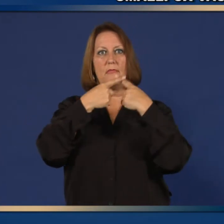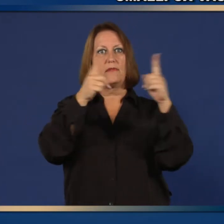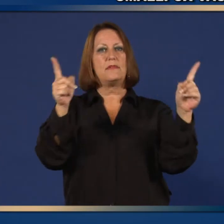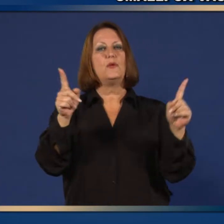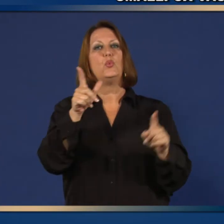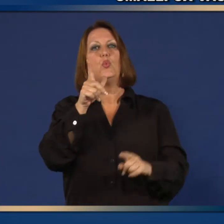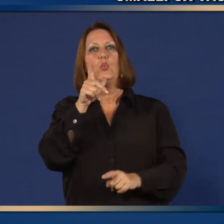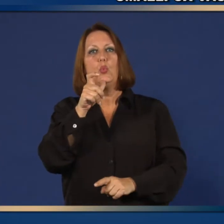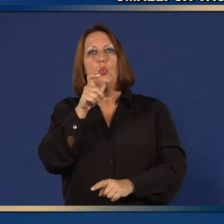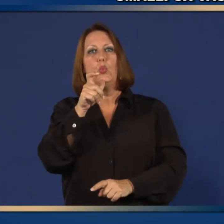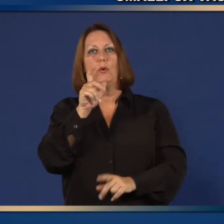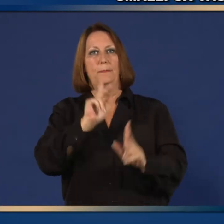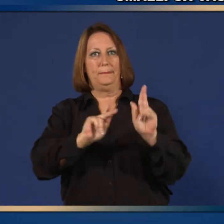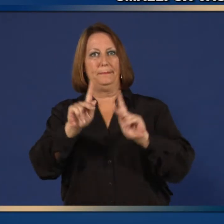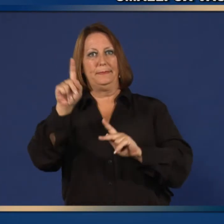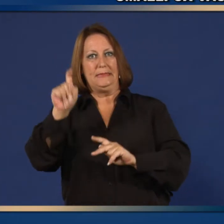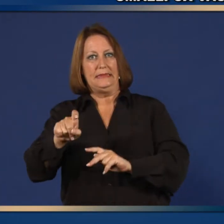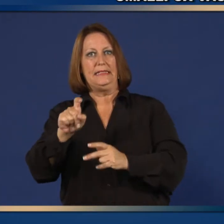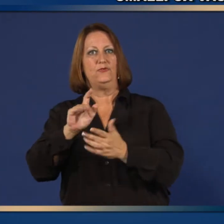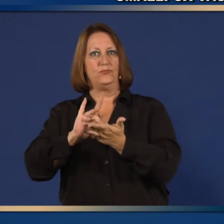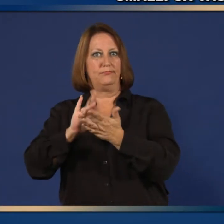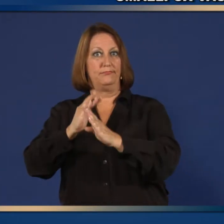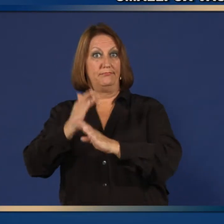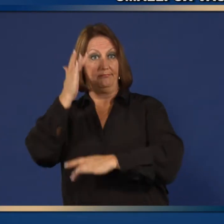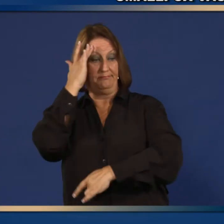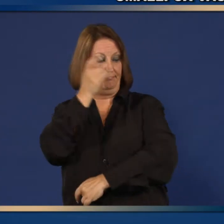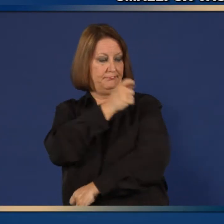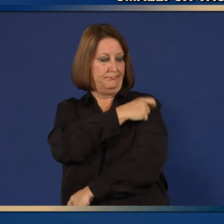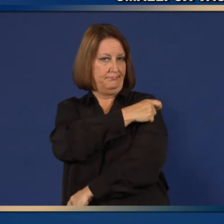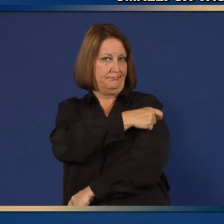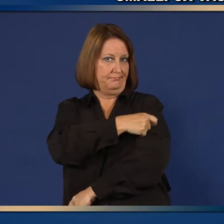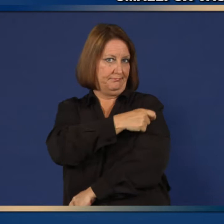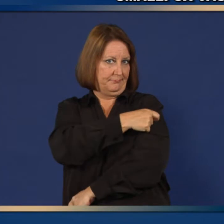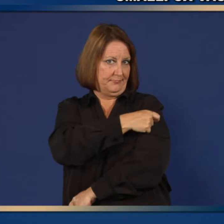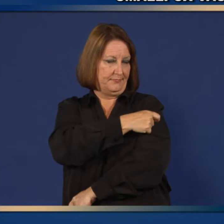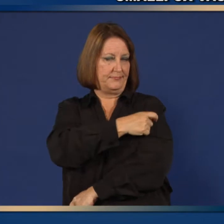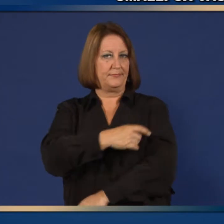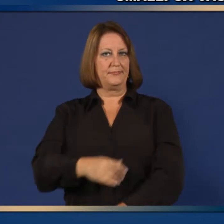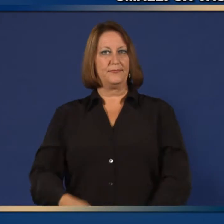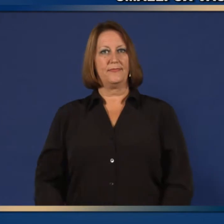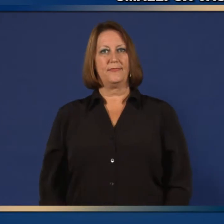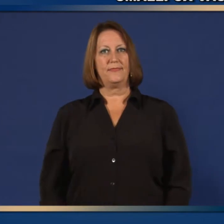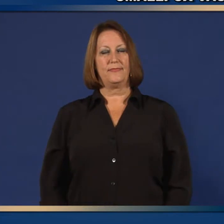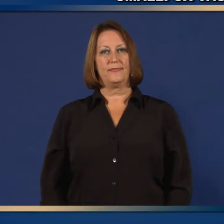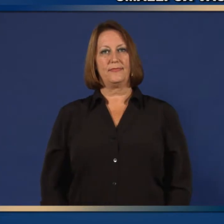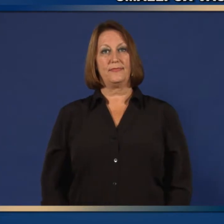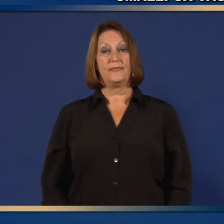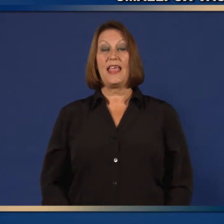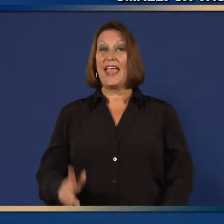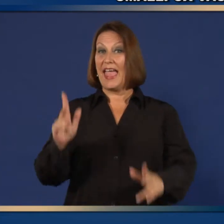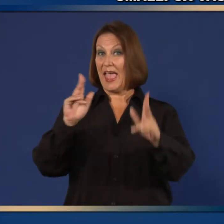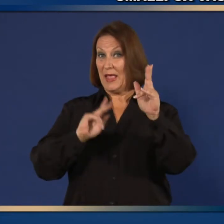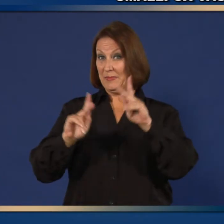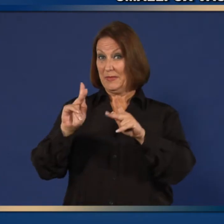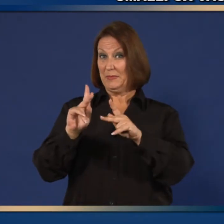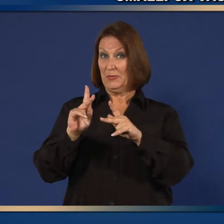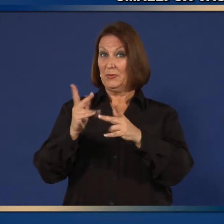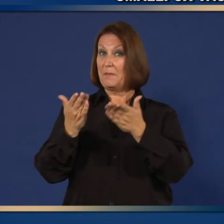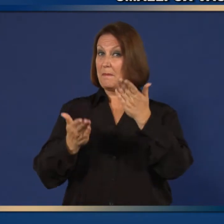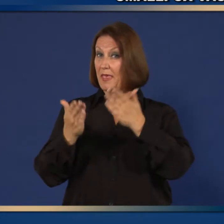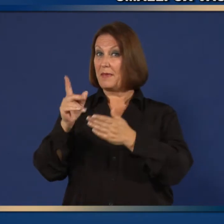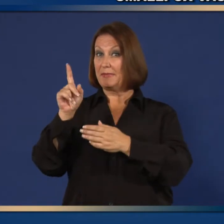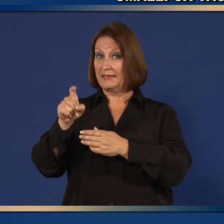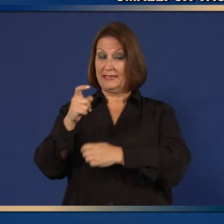Vaccinated persons may need to get the vaccine again, at least every 3 to 10